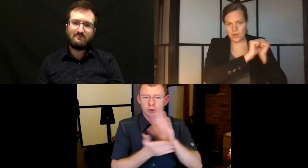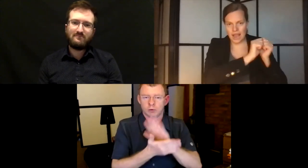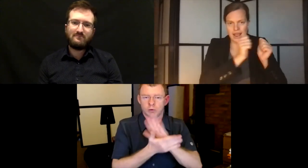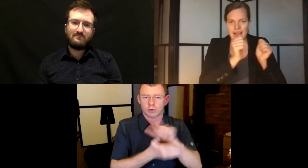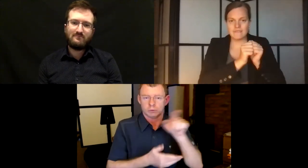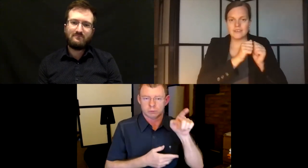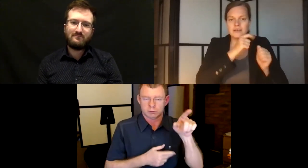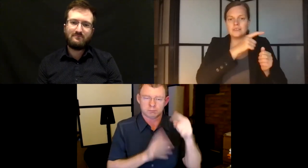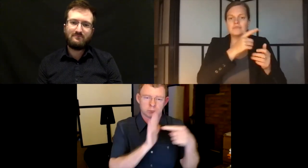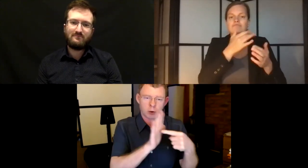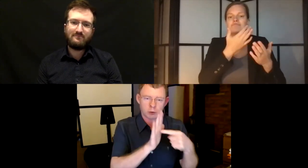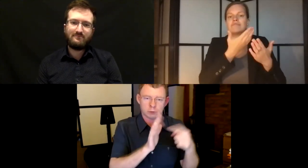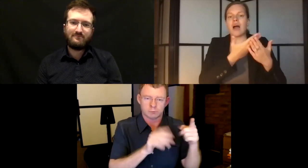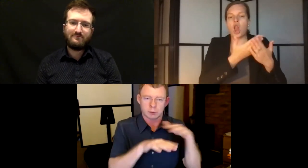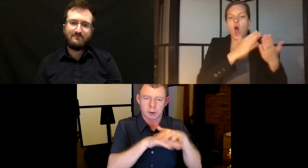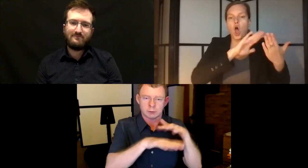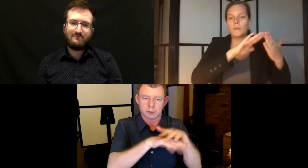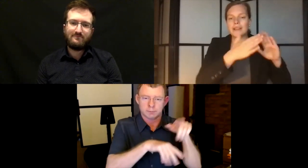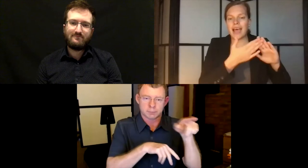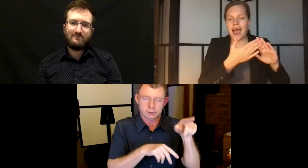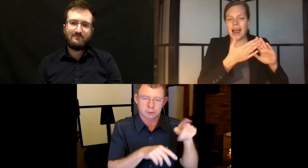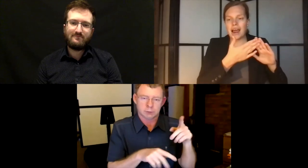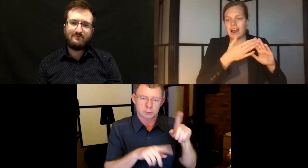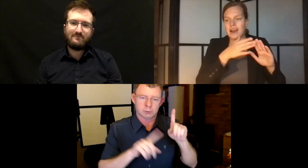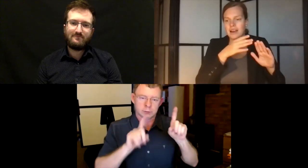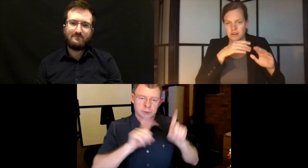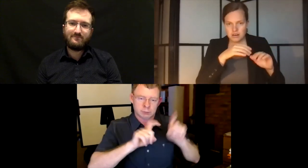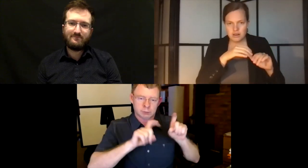And so we partner with some different academic